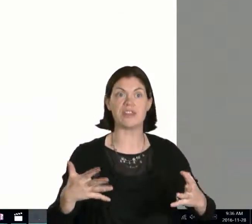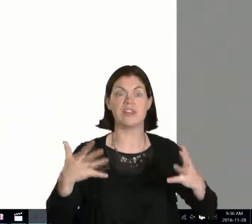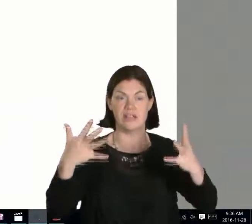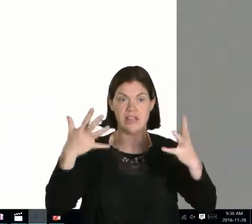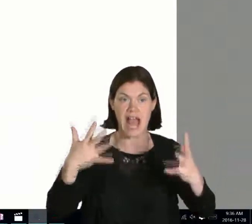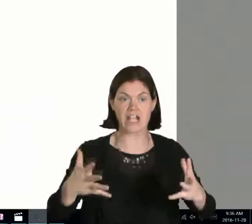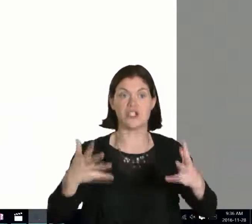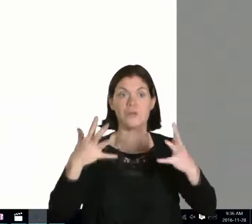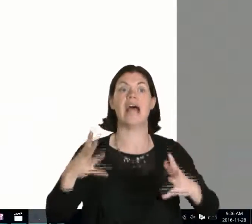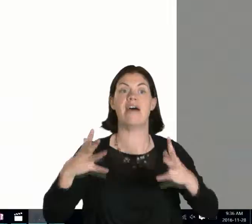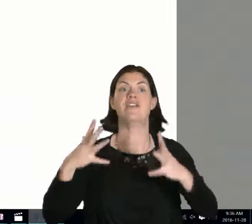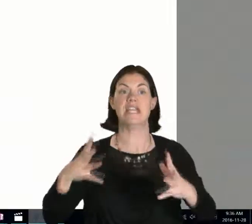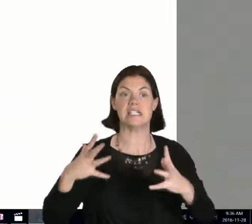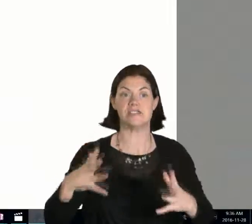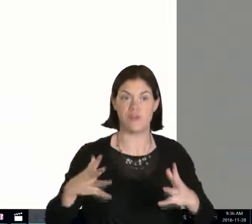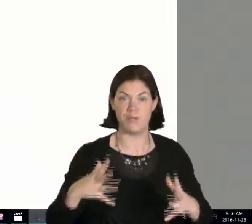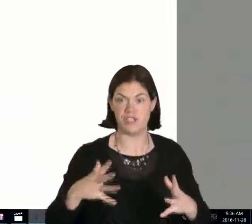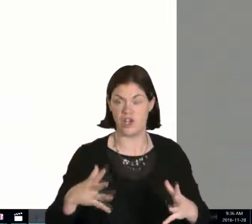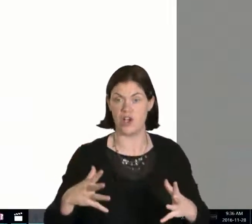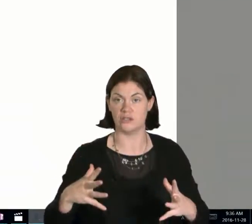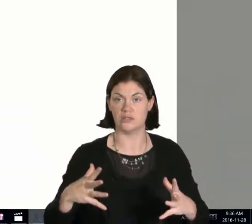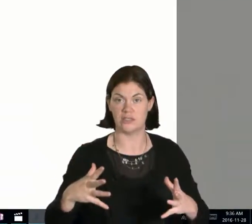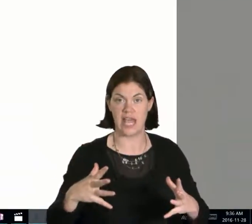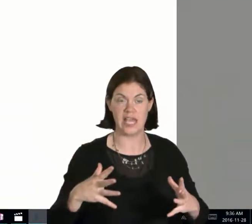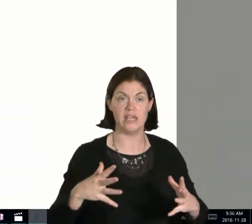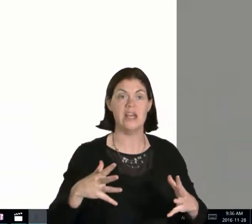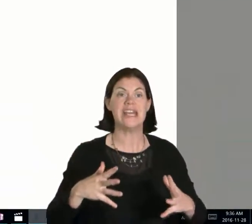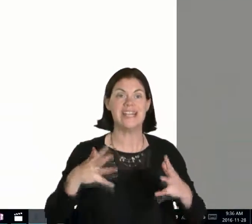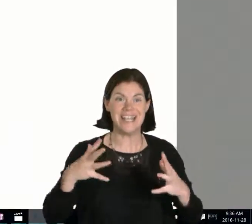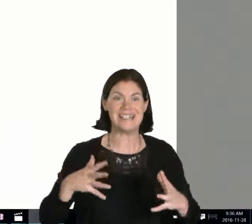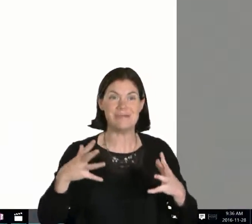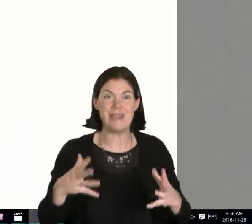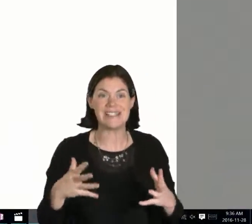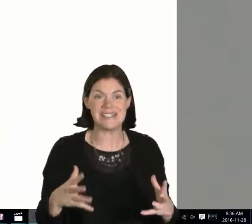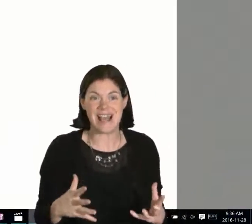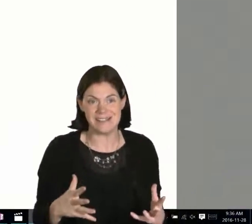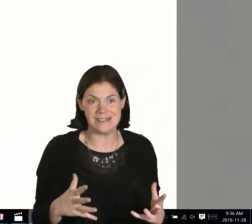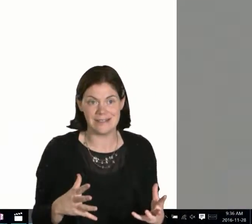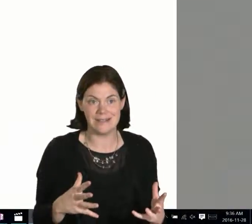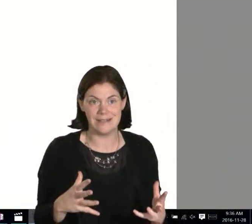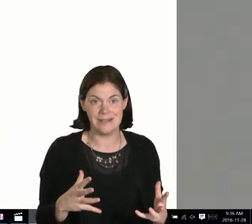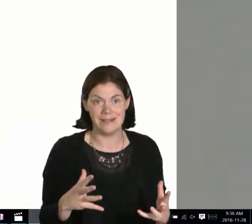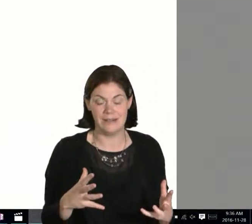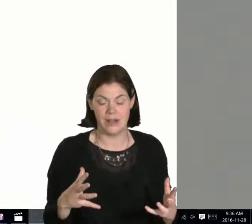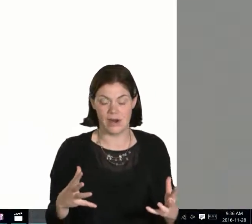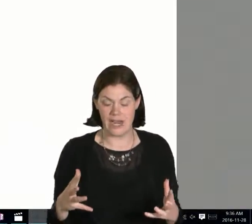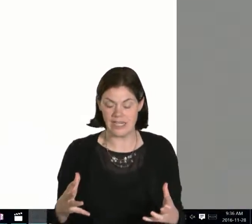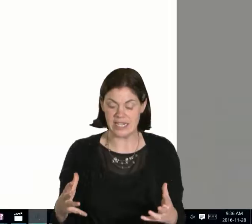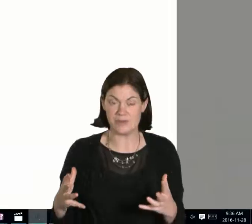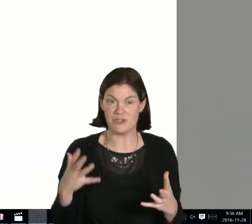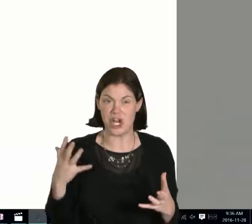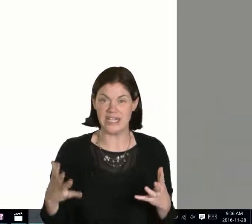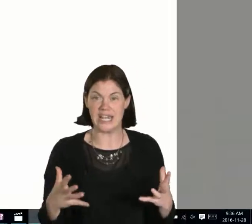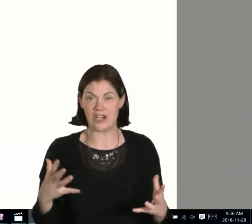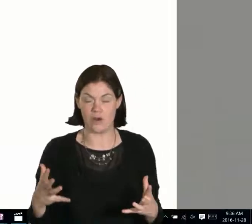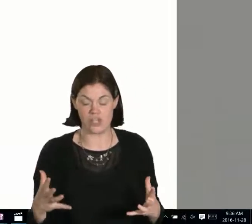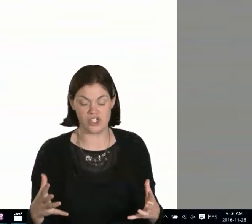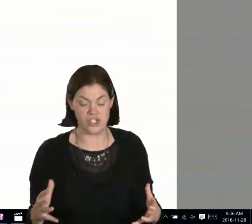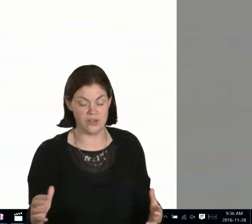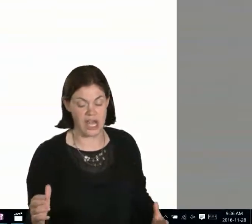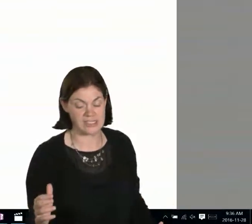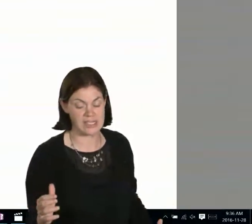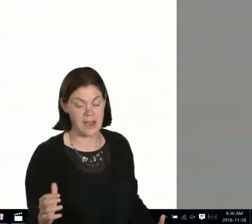with actual evidence from the song, okay? It needs to make sense. All right, that's what I'm trying to get